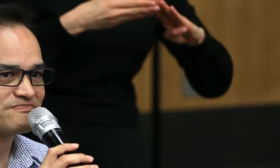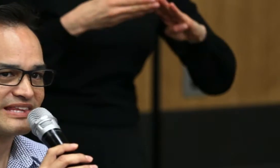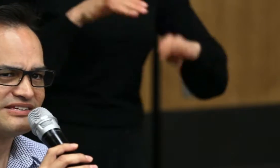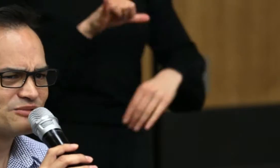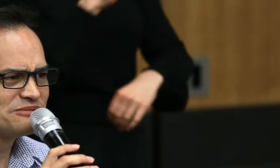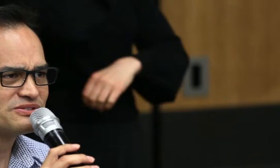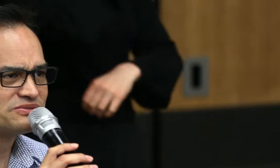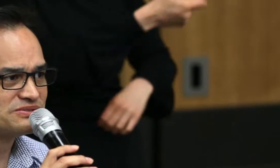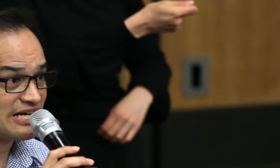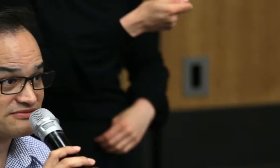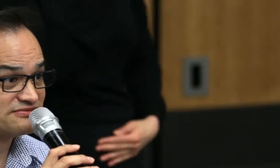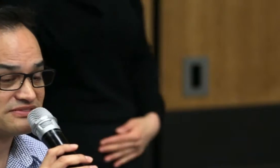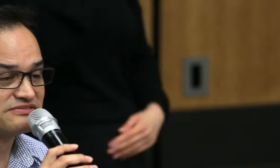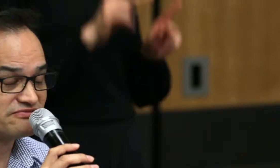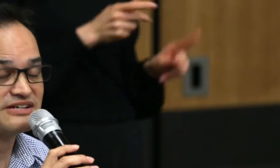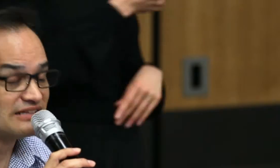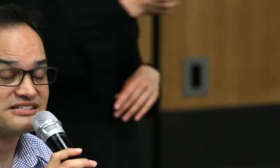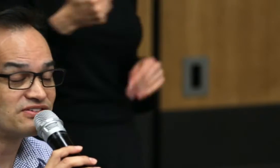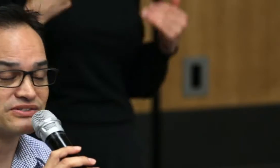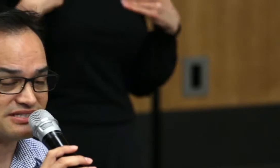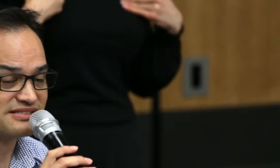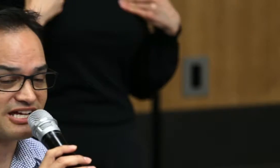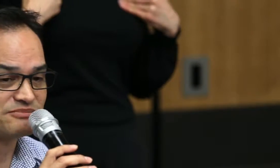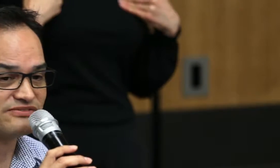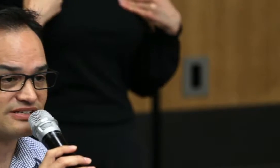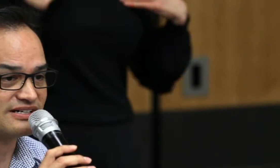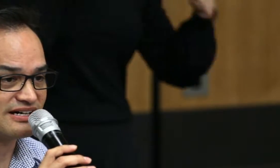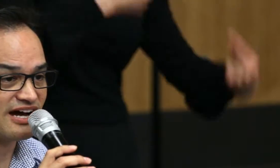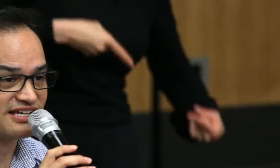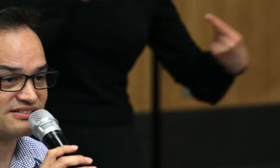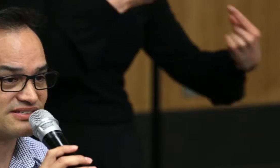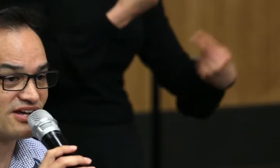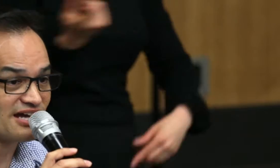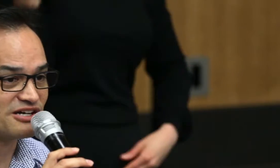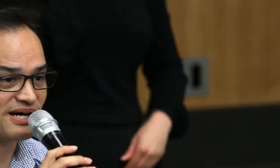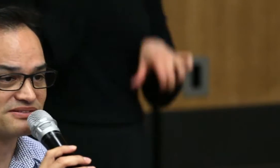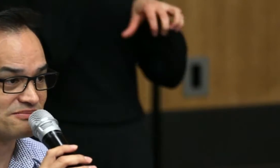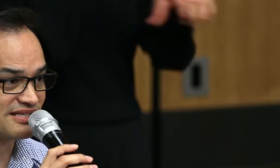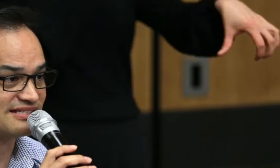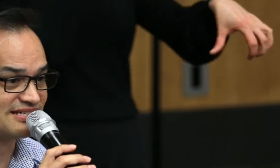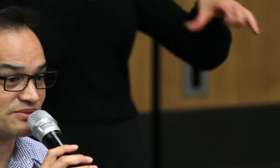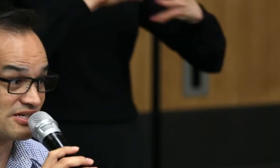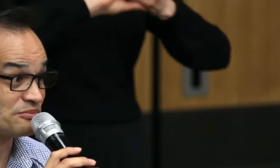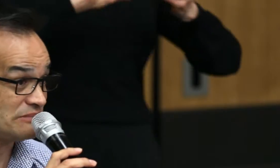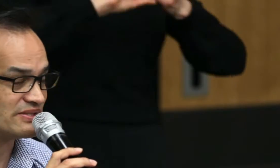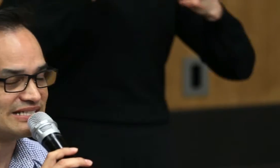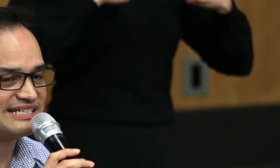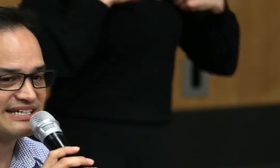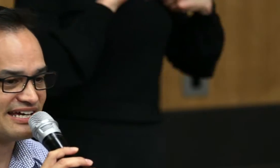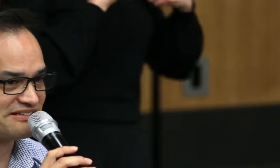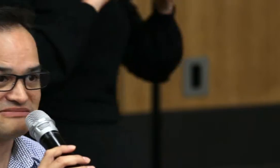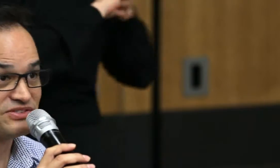is these are people who have a lot of difficulty standing up in front of an audience and talking about something they did with other